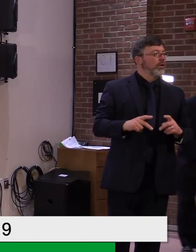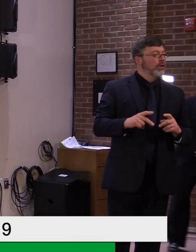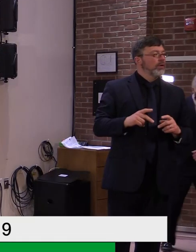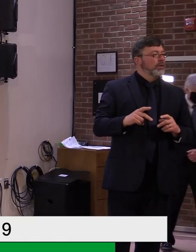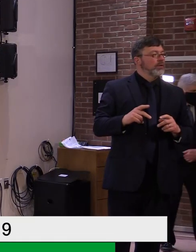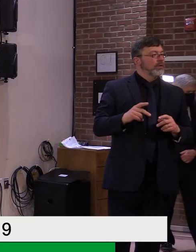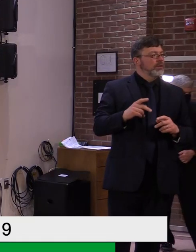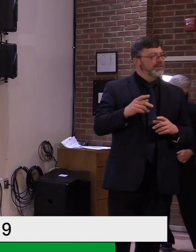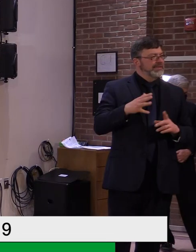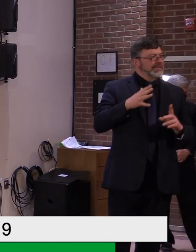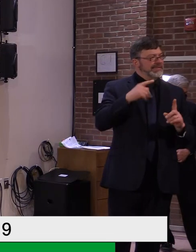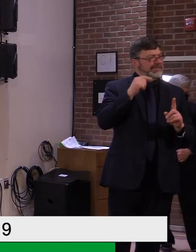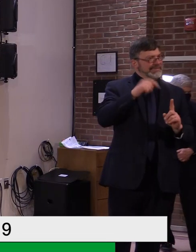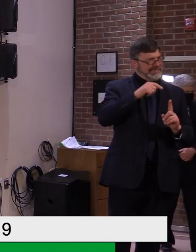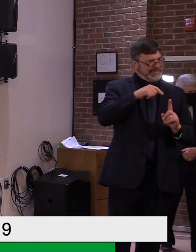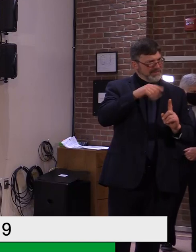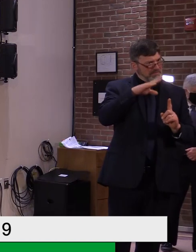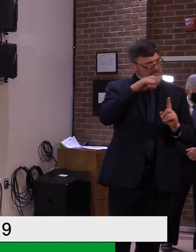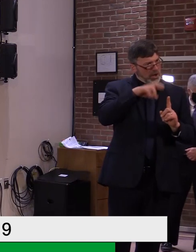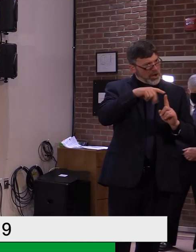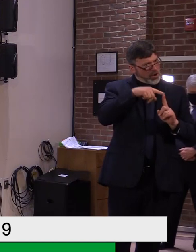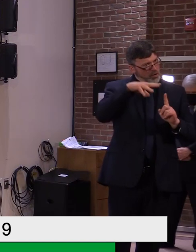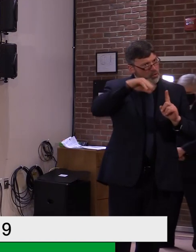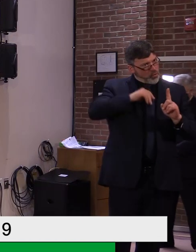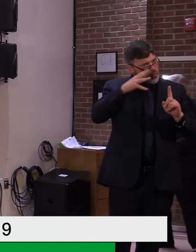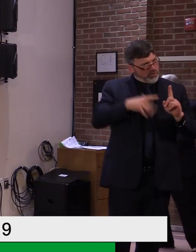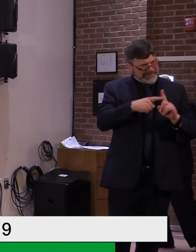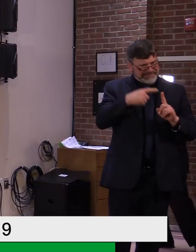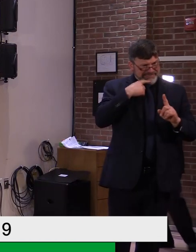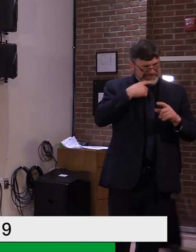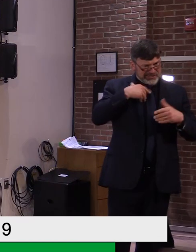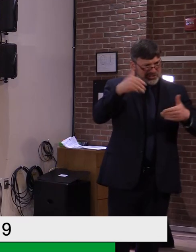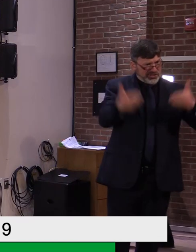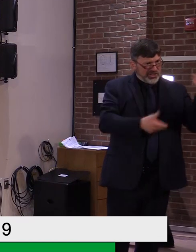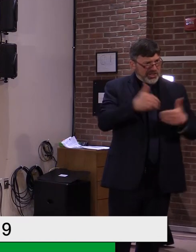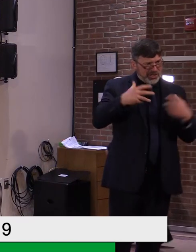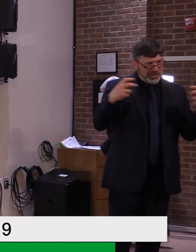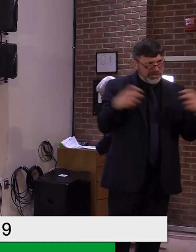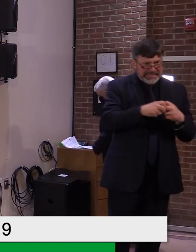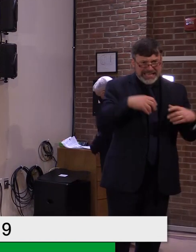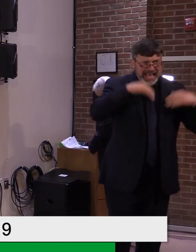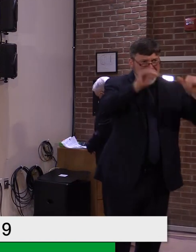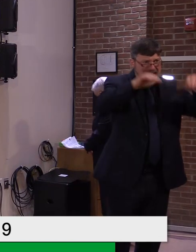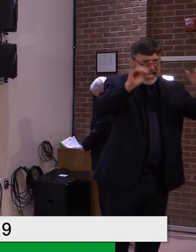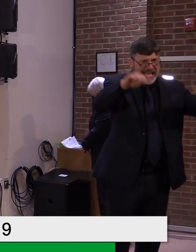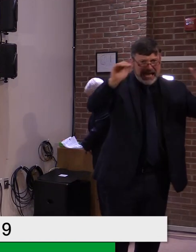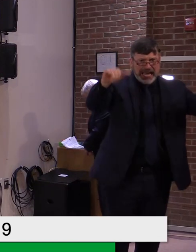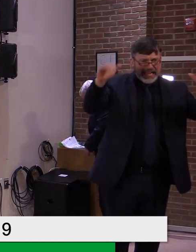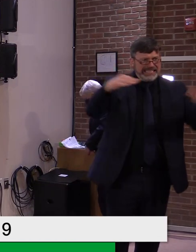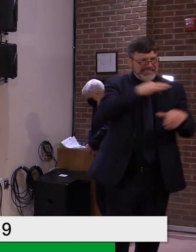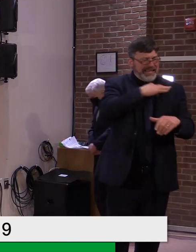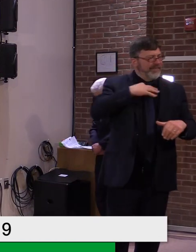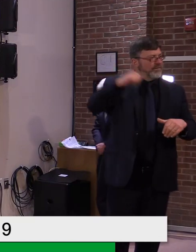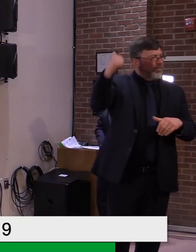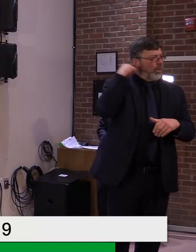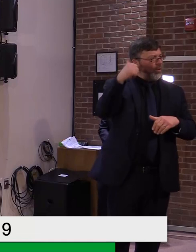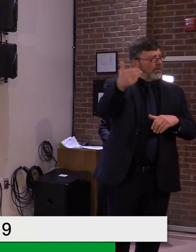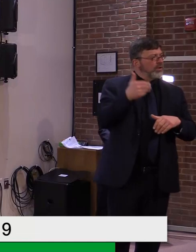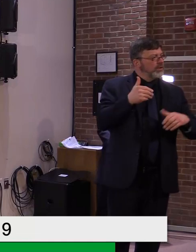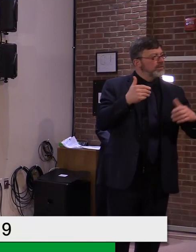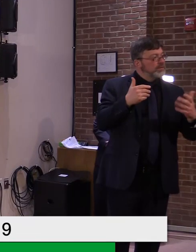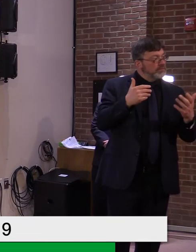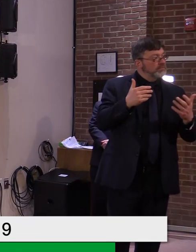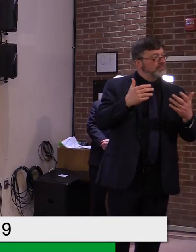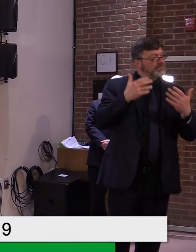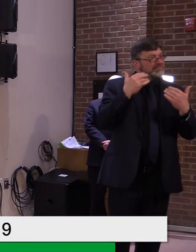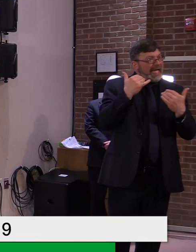you know, can't wait necessarily till July 4th or later. I mean, the tourist season is coming up. As you know, the